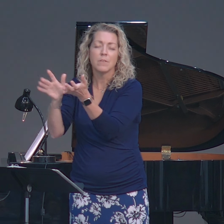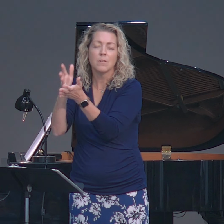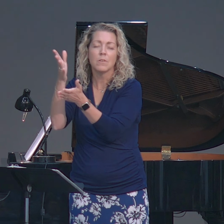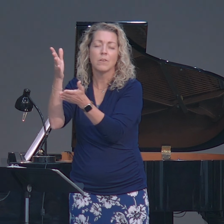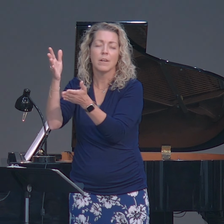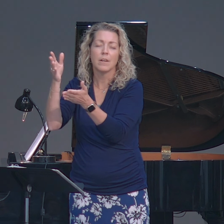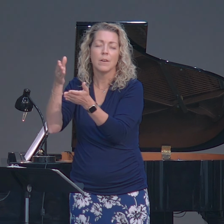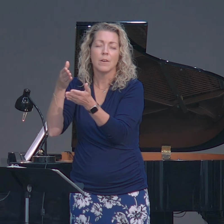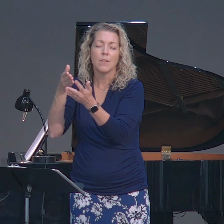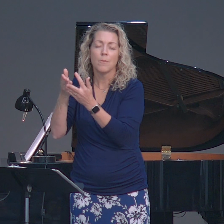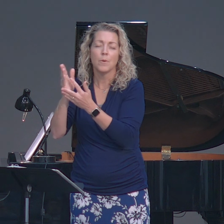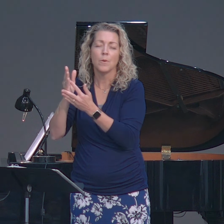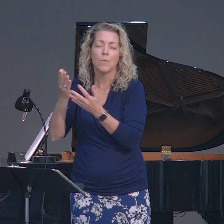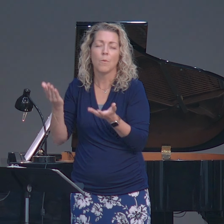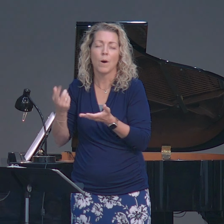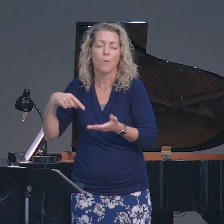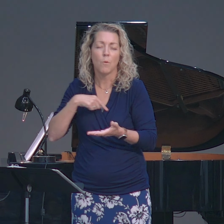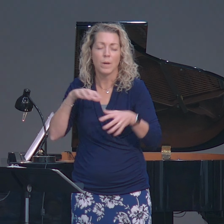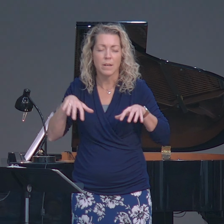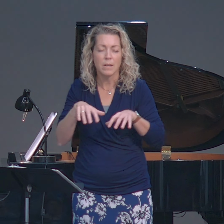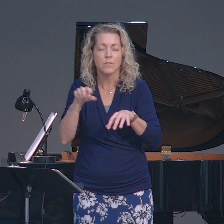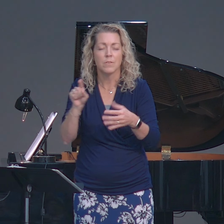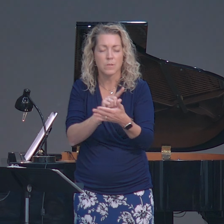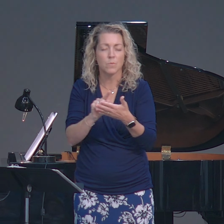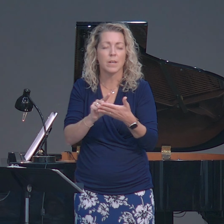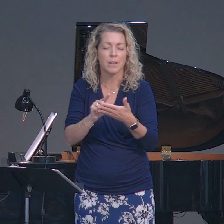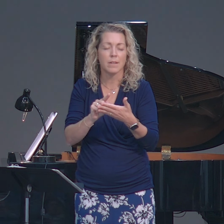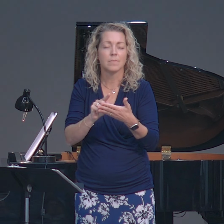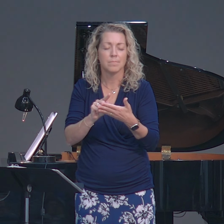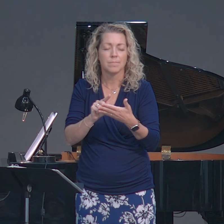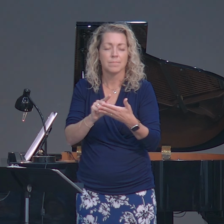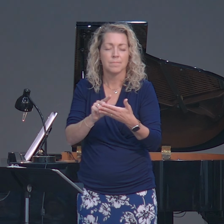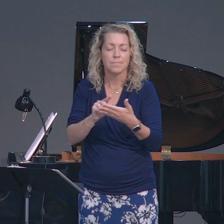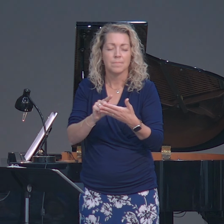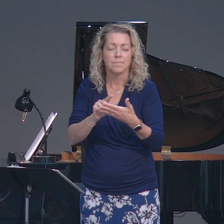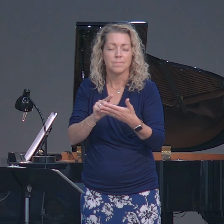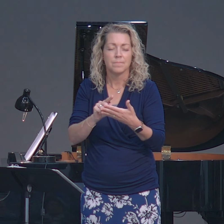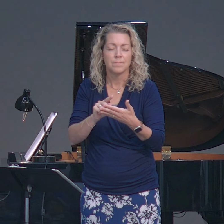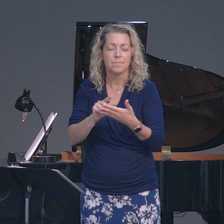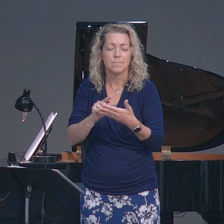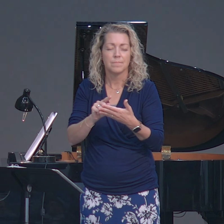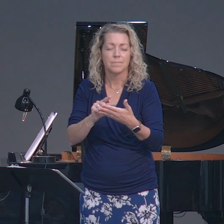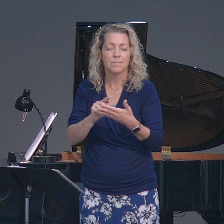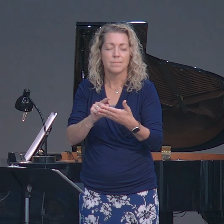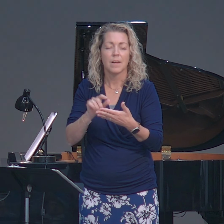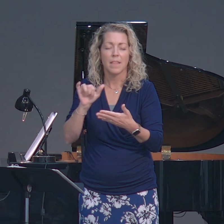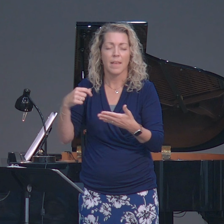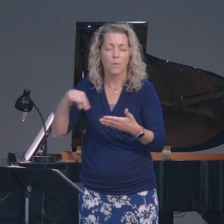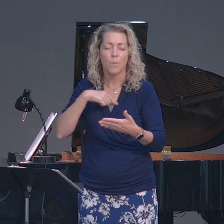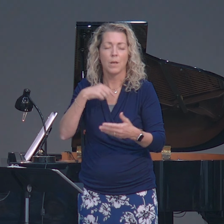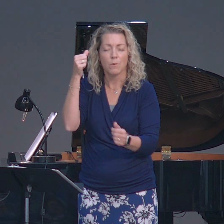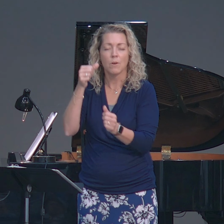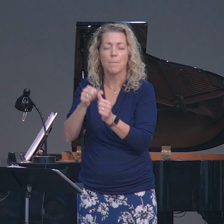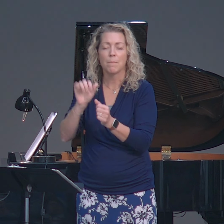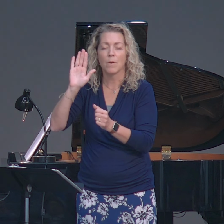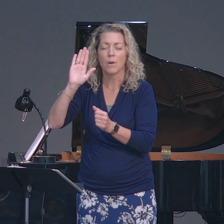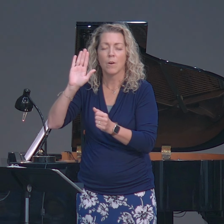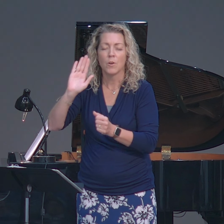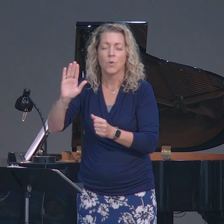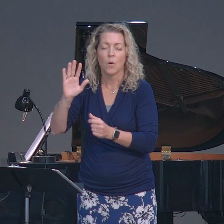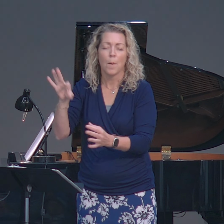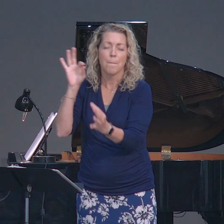all that we do and say this week, in remembering your perfect sacrifice on the cross. In Jesus'